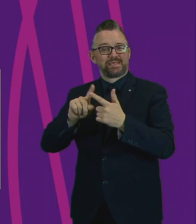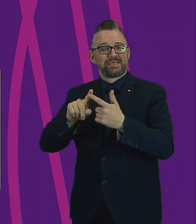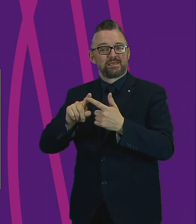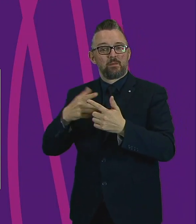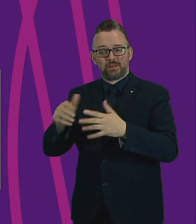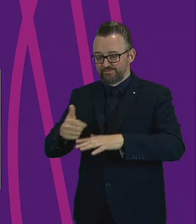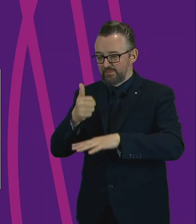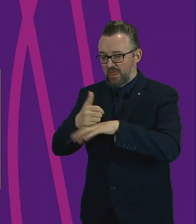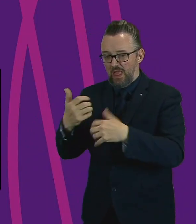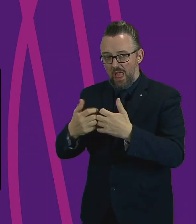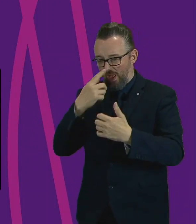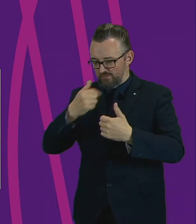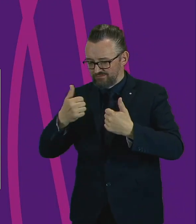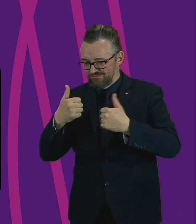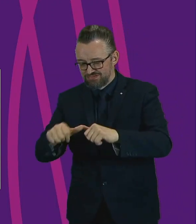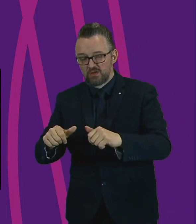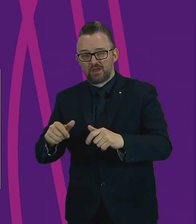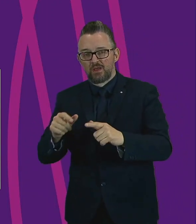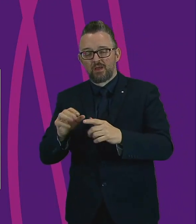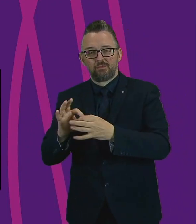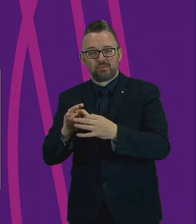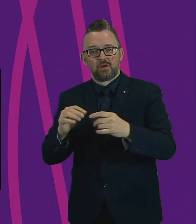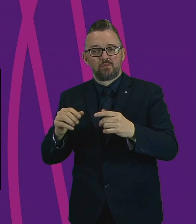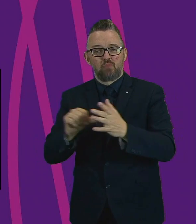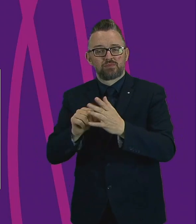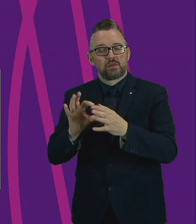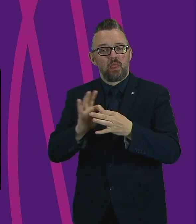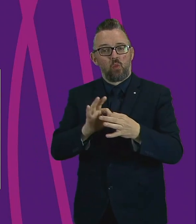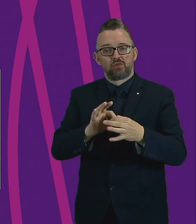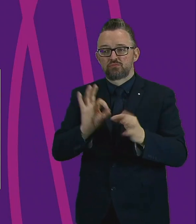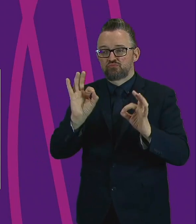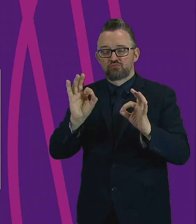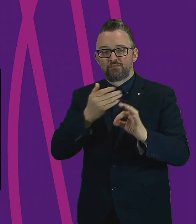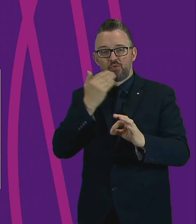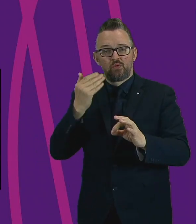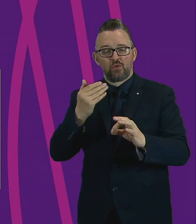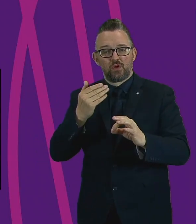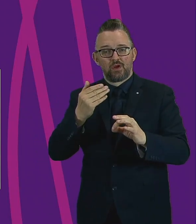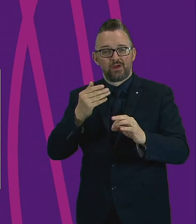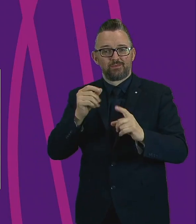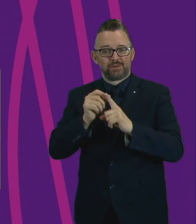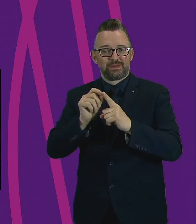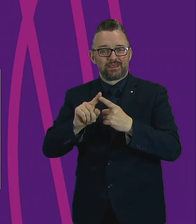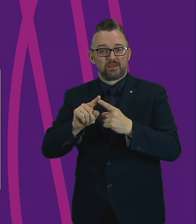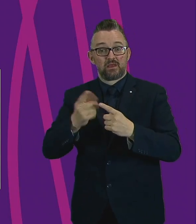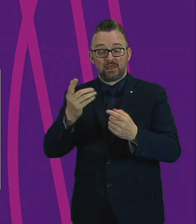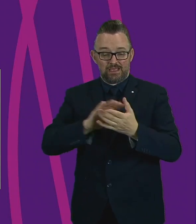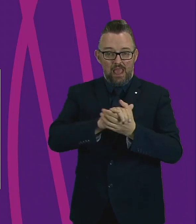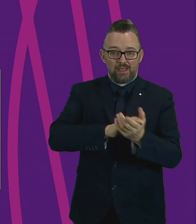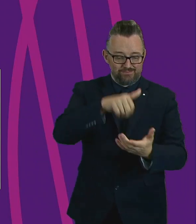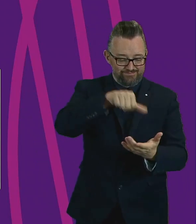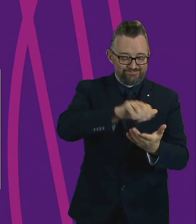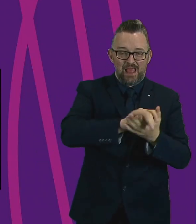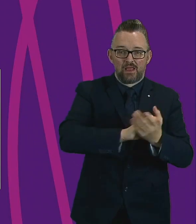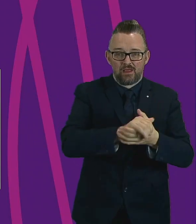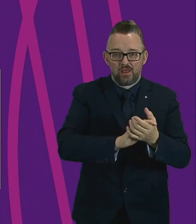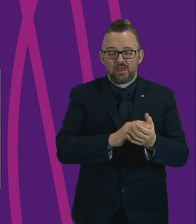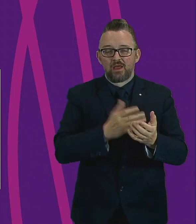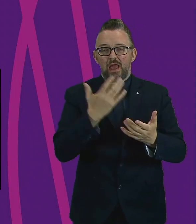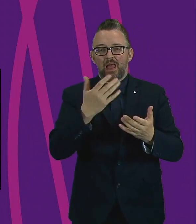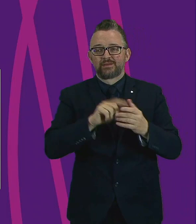in tackling the PPE challenges. Self-sustaining on visors and hand sanitizer and and the